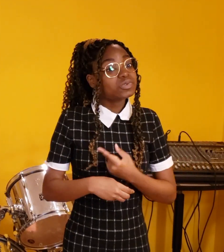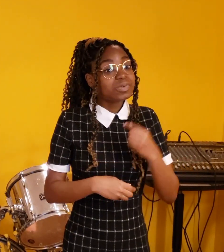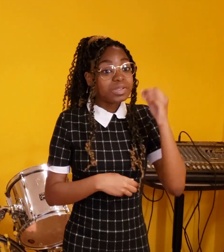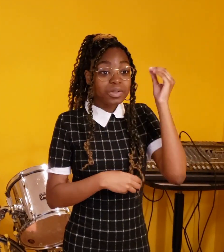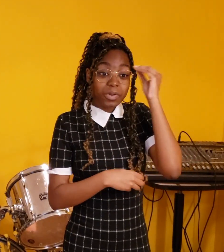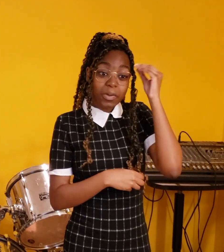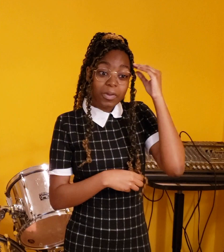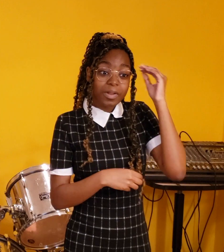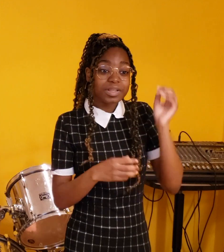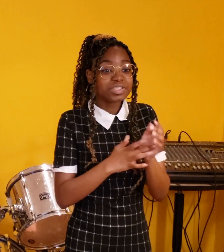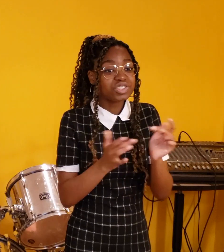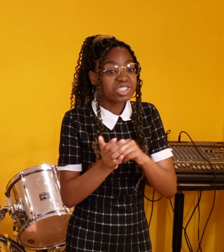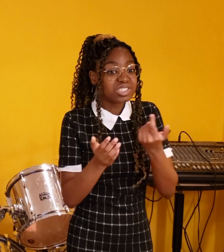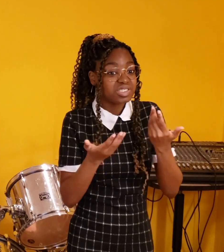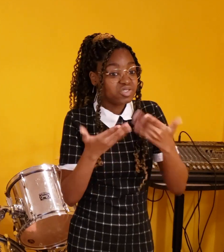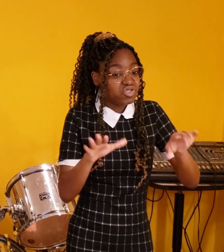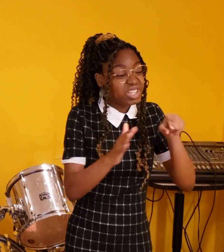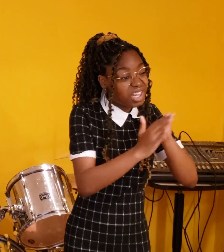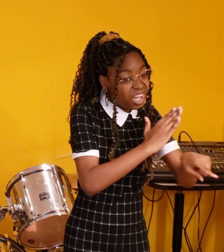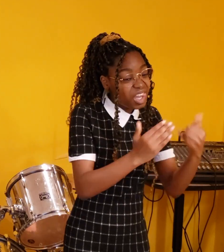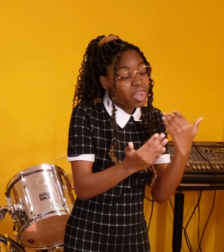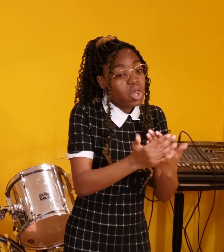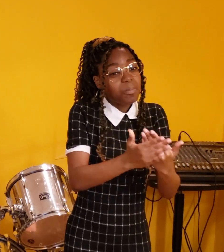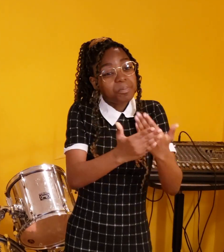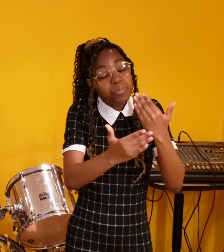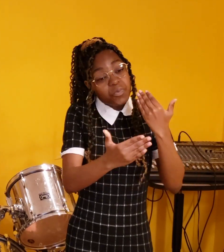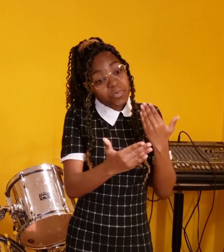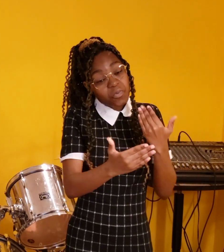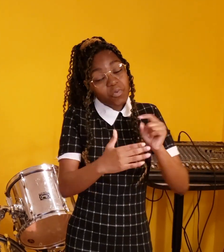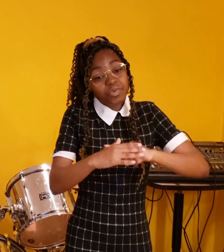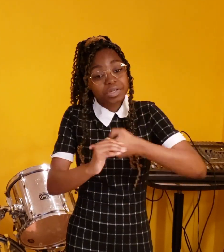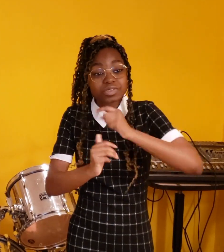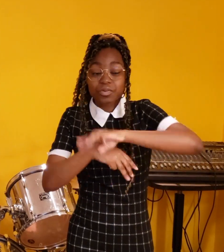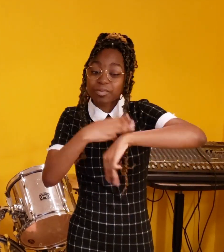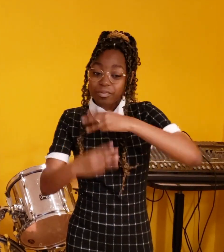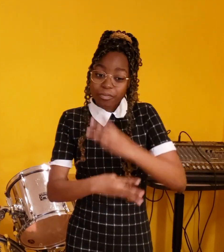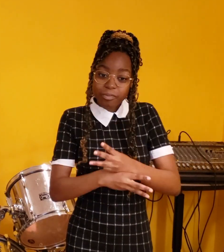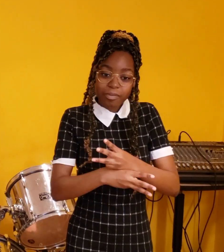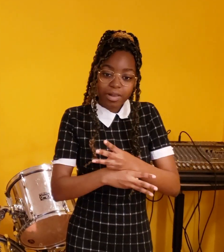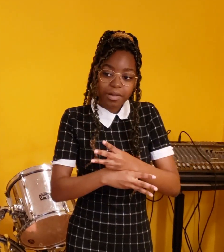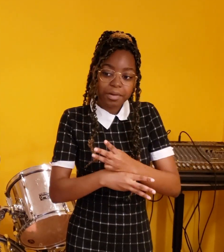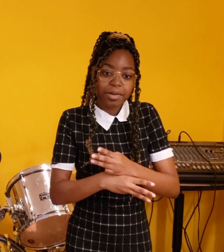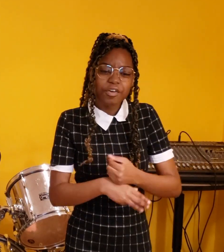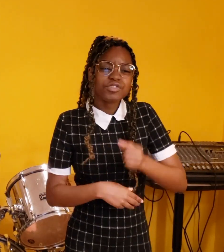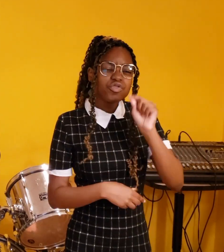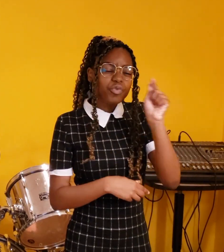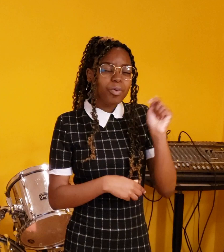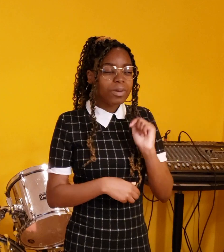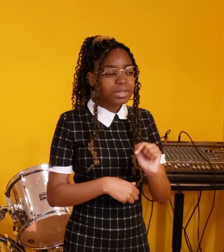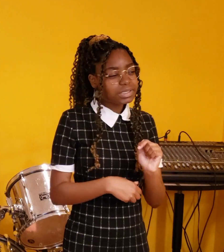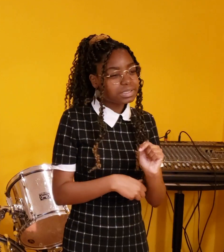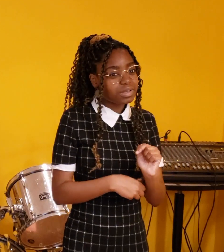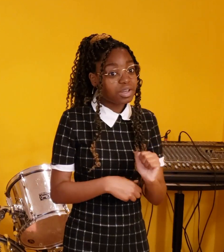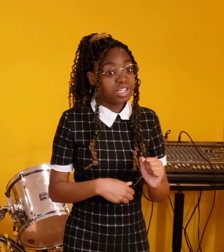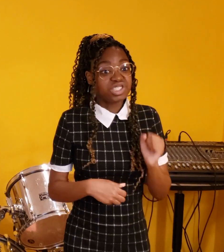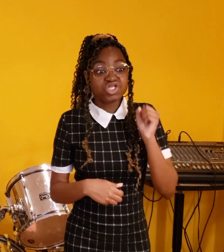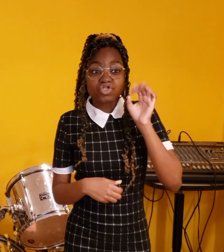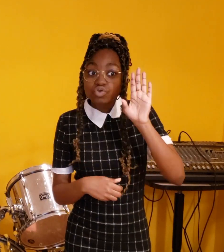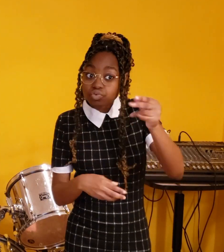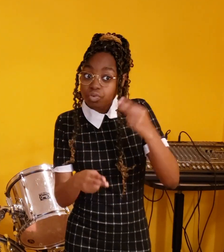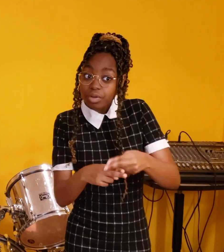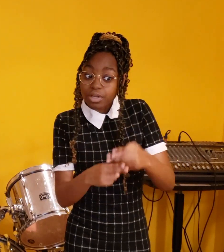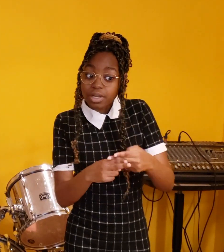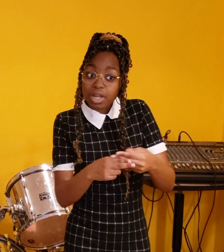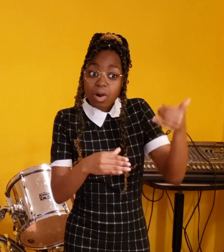world. Because it says the lamb that was slain from the foundation of the world. But the question is, do you have your name written